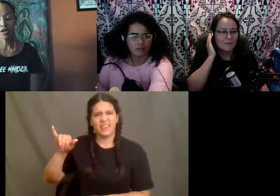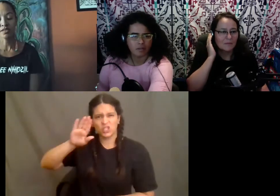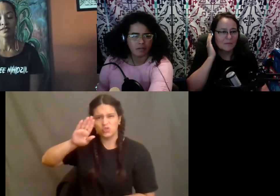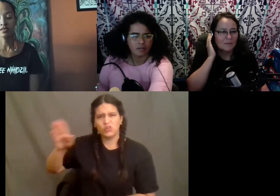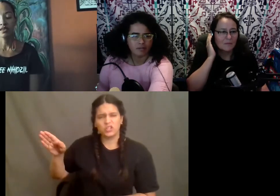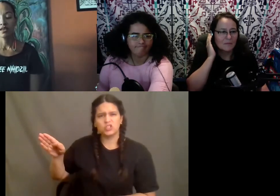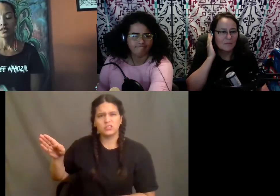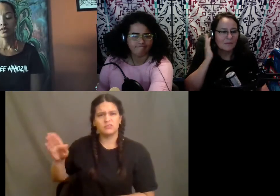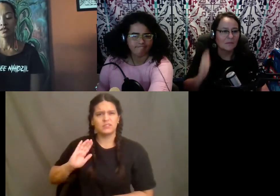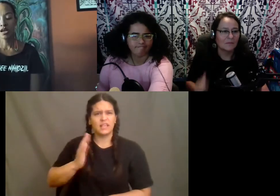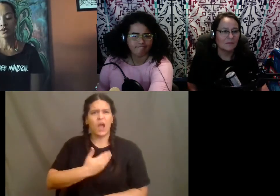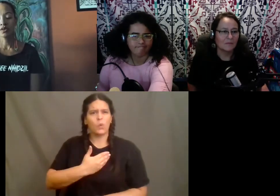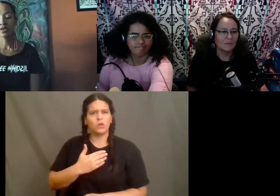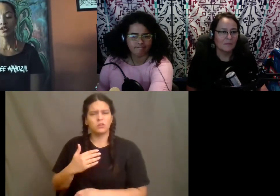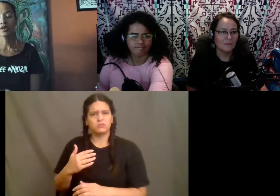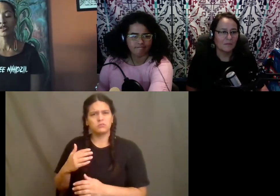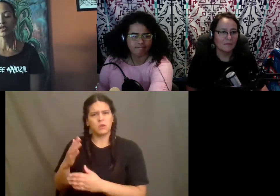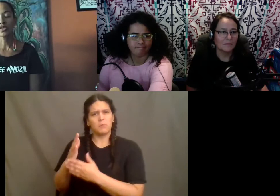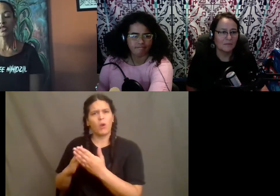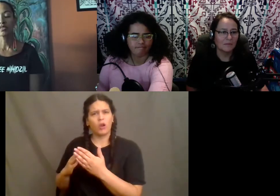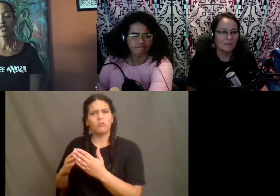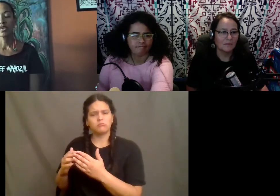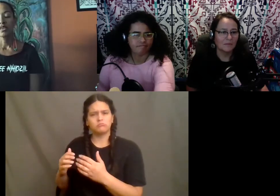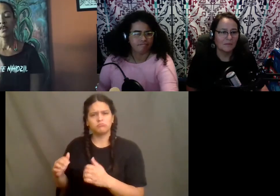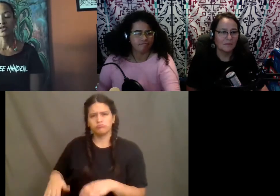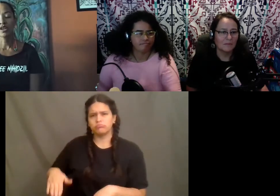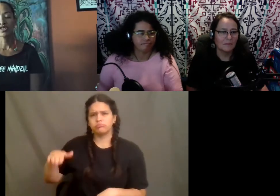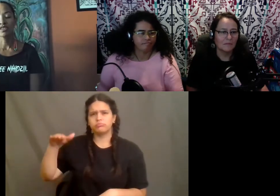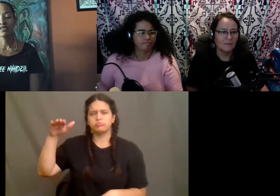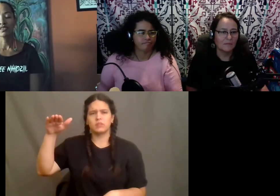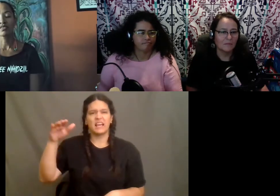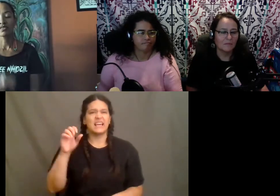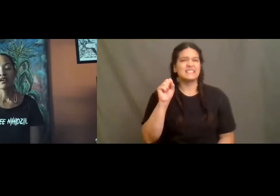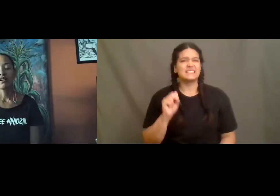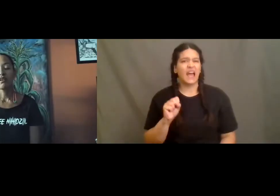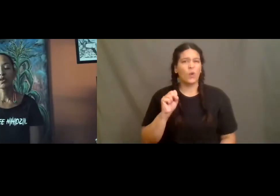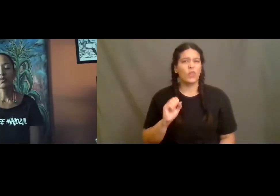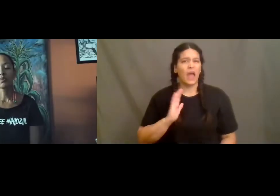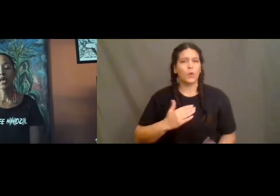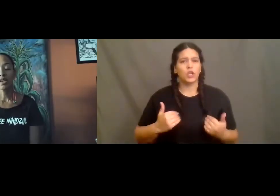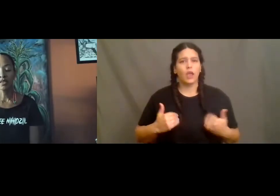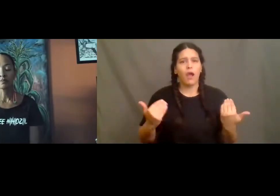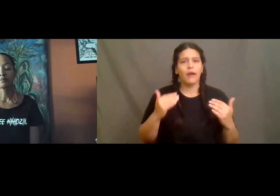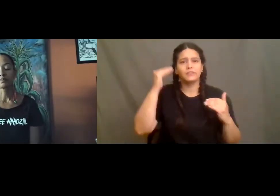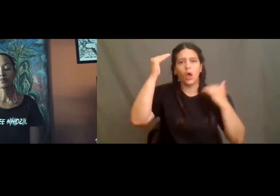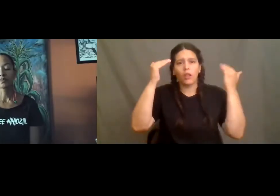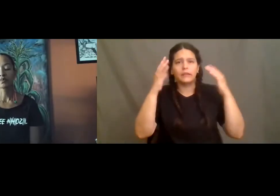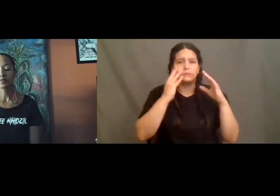thought process. To the south is our young adulthood. In that direction is our planning.